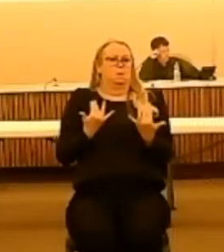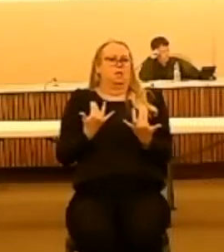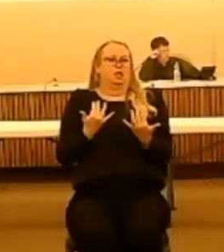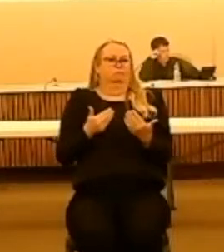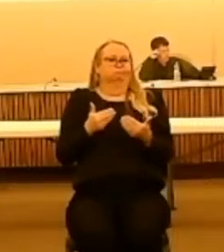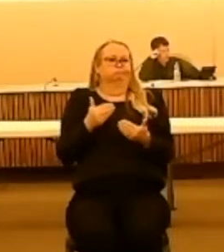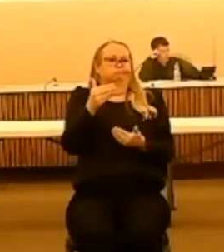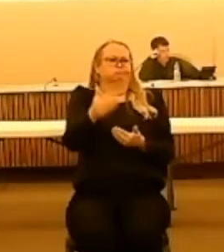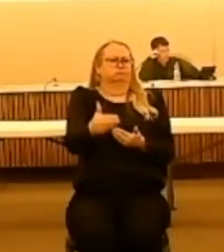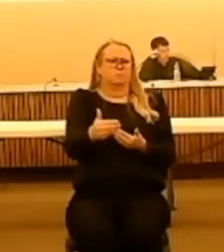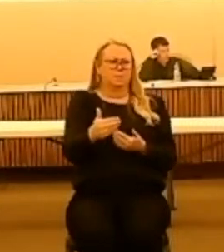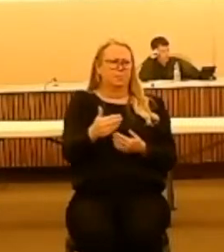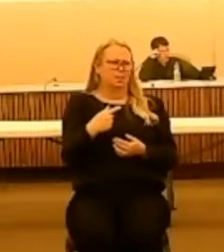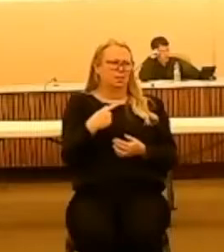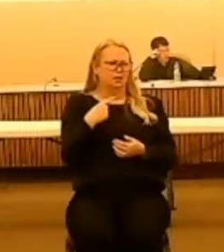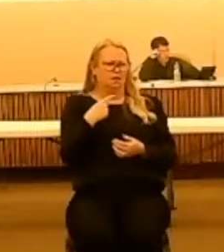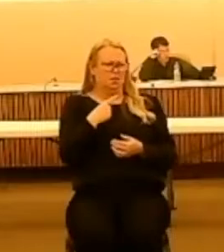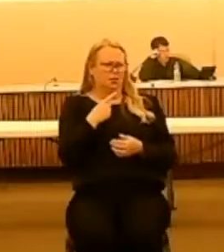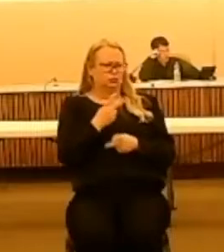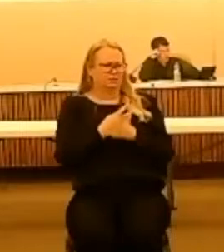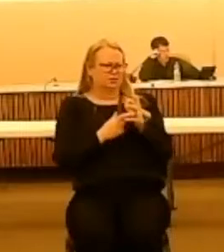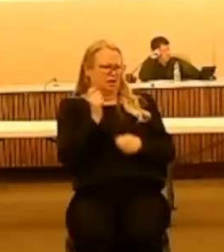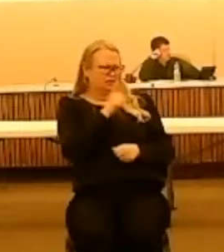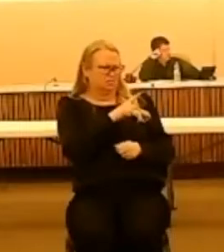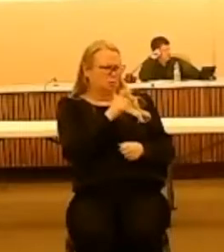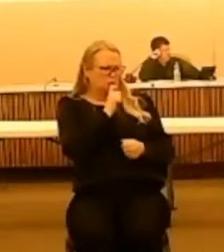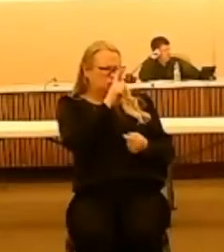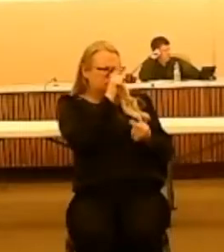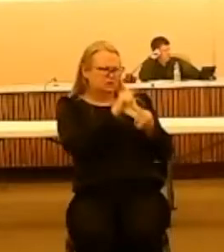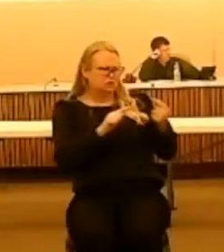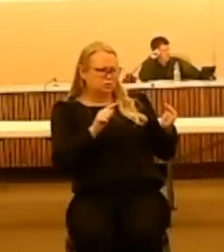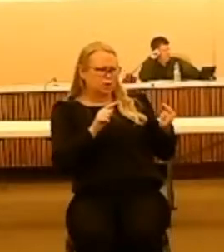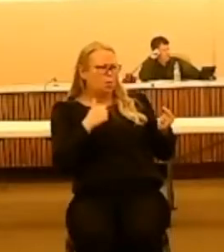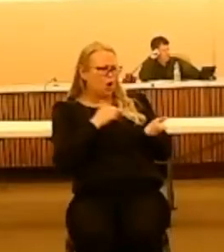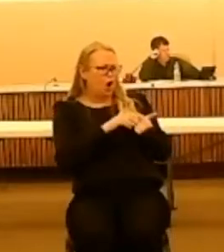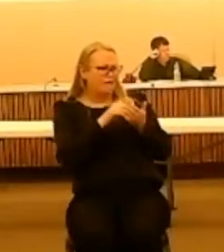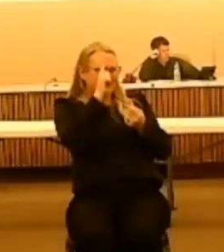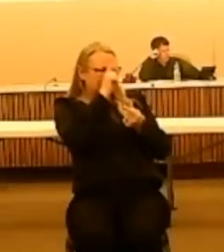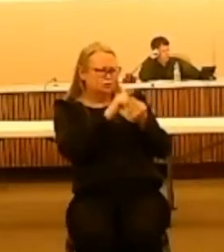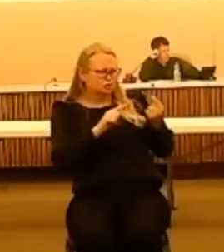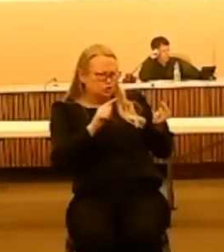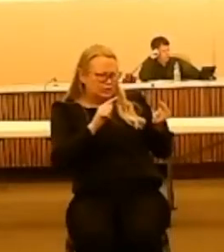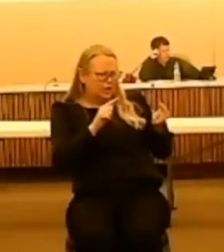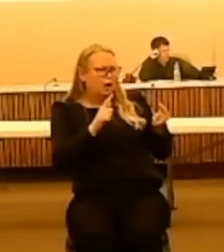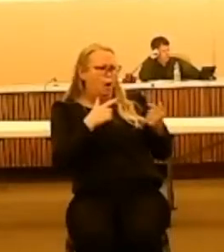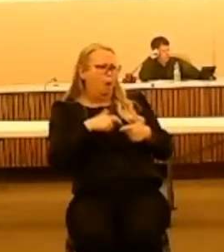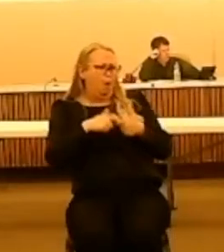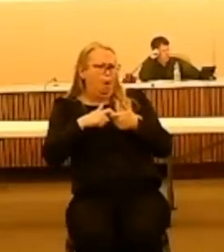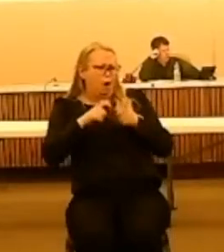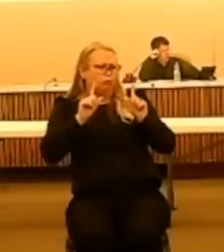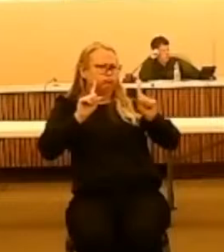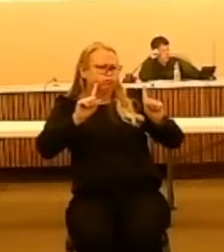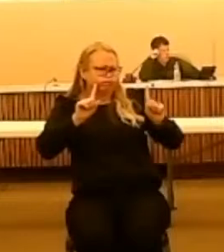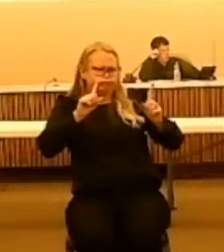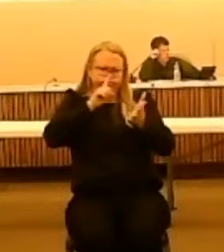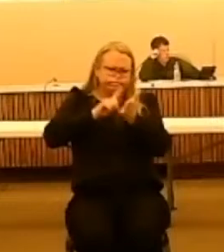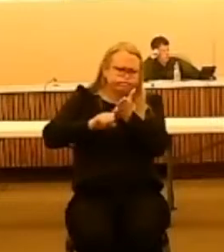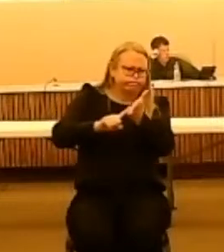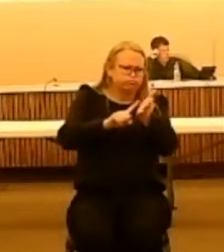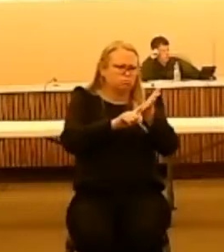So was there anyone who disagreed with this? That's usually why. It depends what we're doing. If it's something's big like